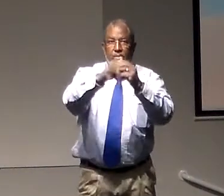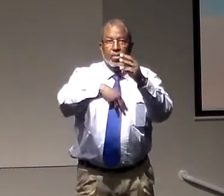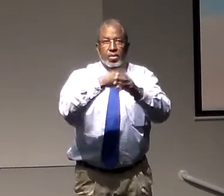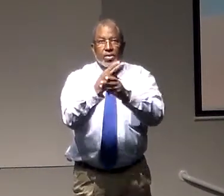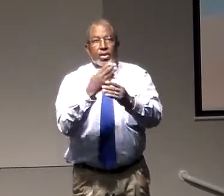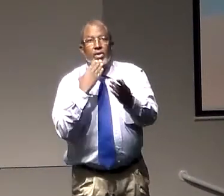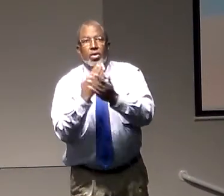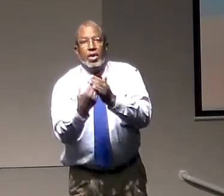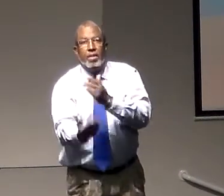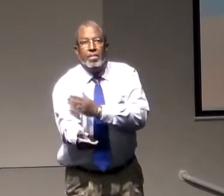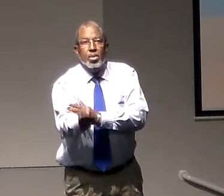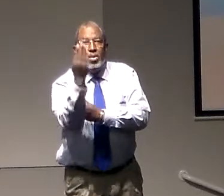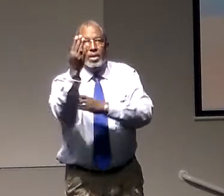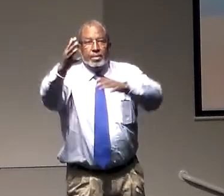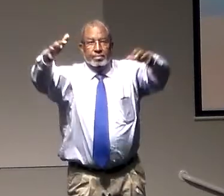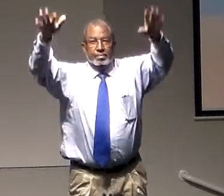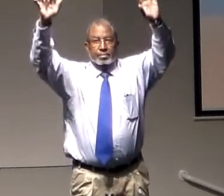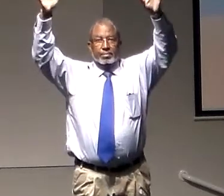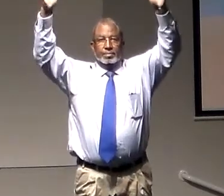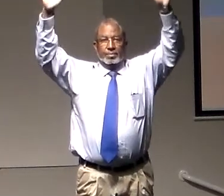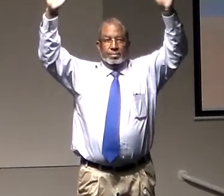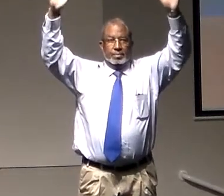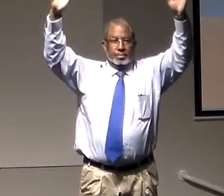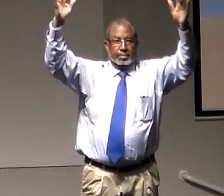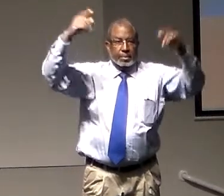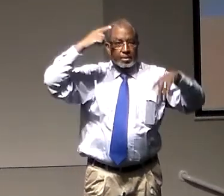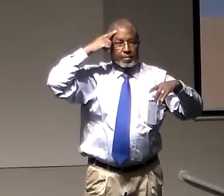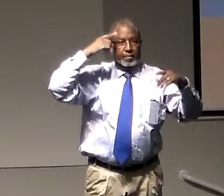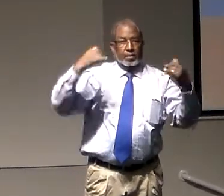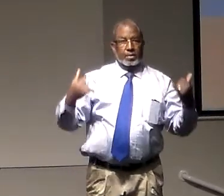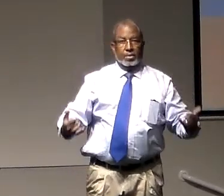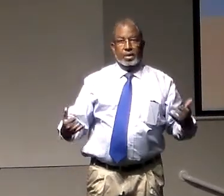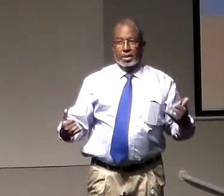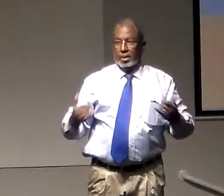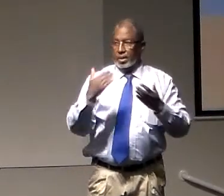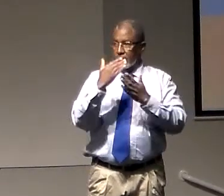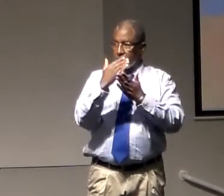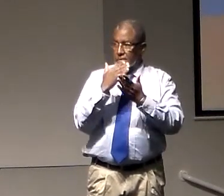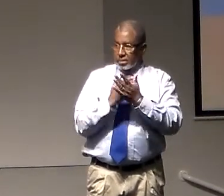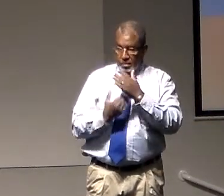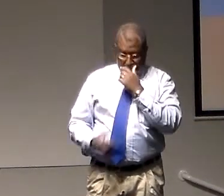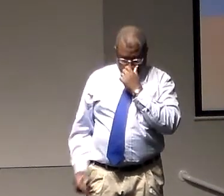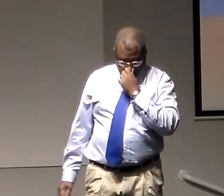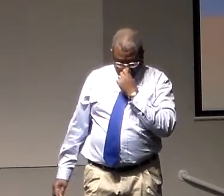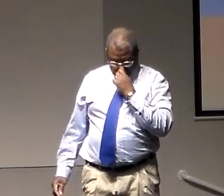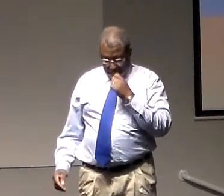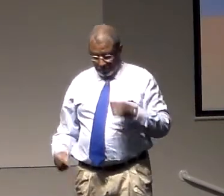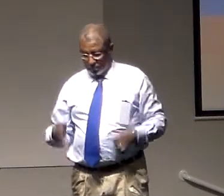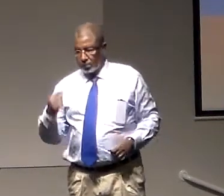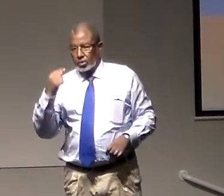And to the people out there, good morning to everybody out there. Today, this is our